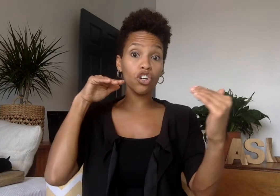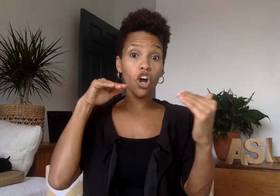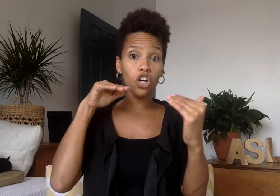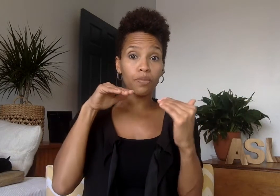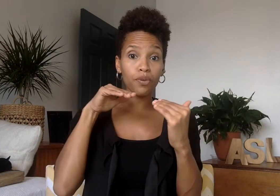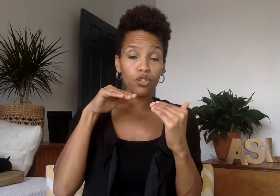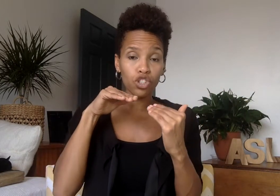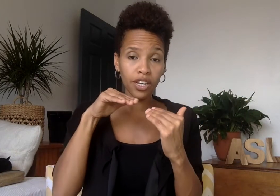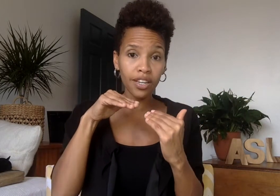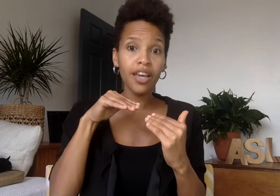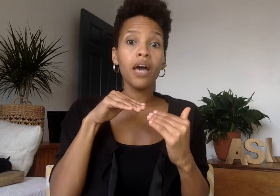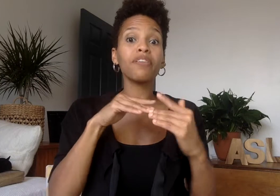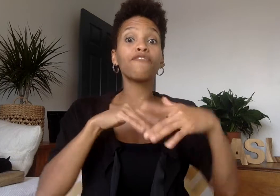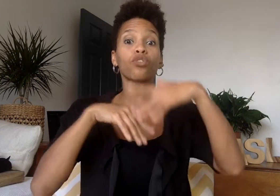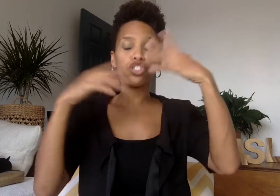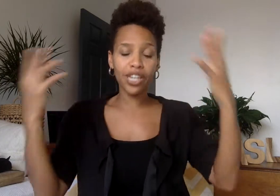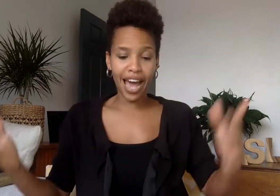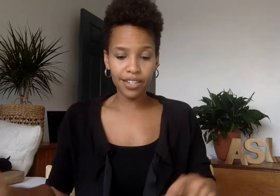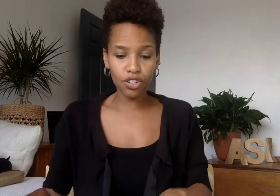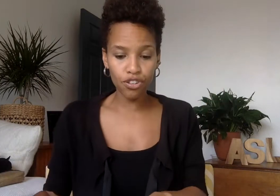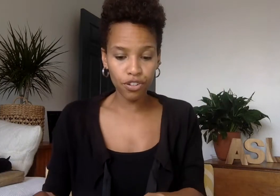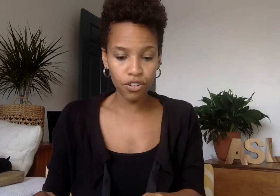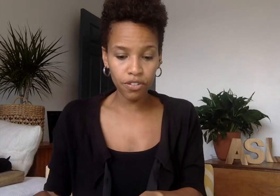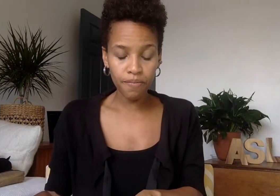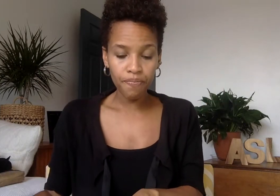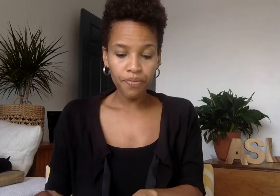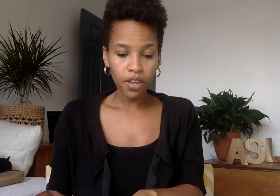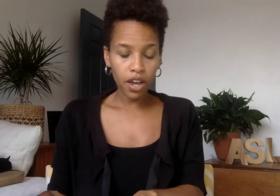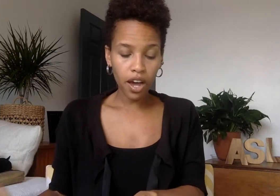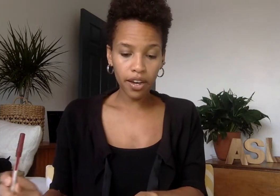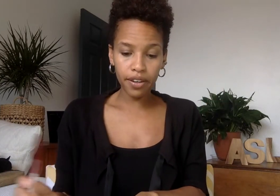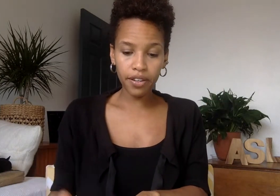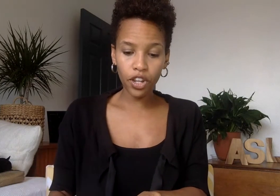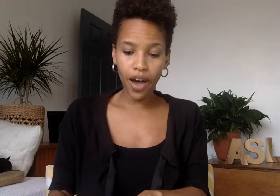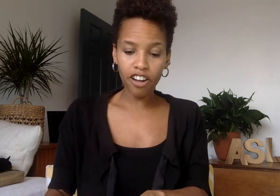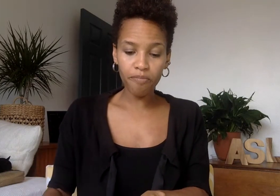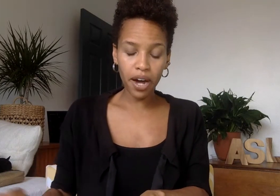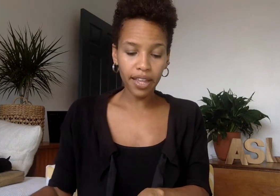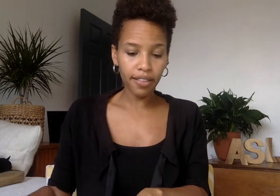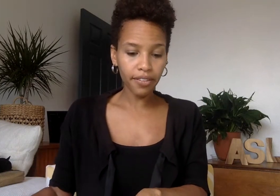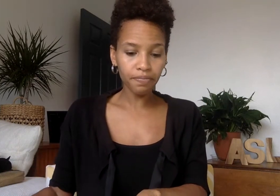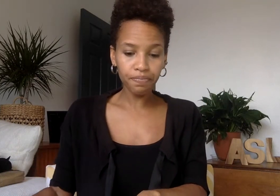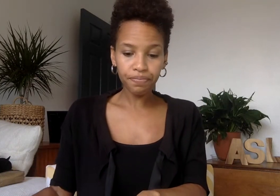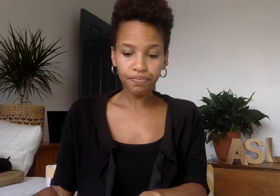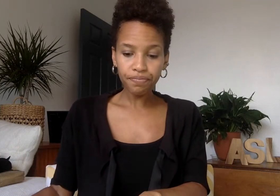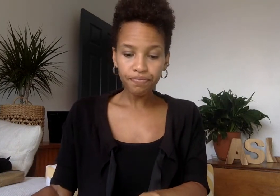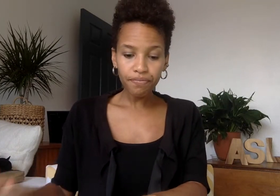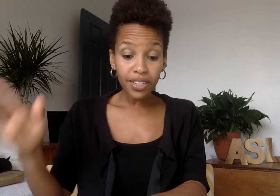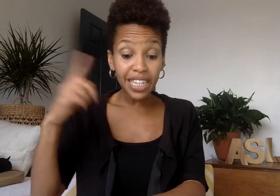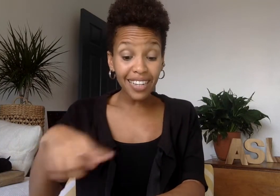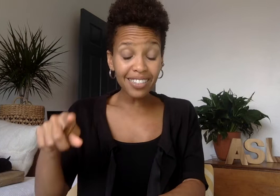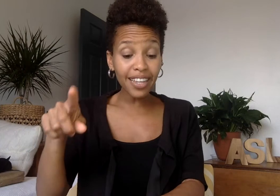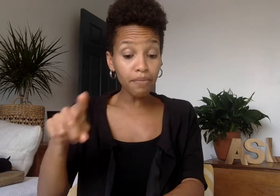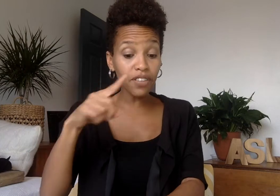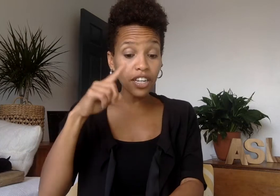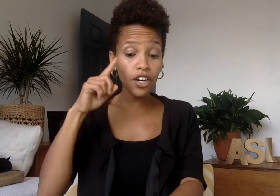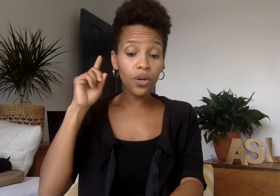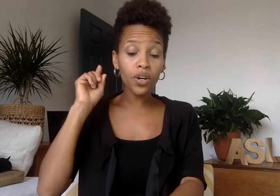car approaching before she has her, out of body thing. In that same video,